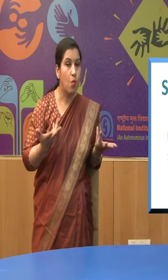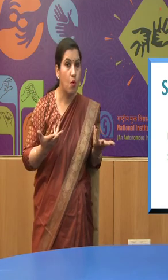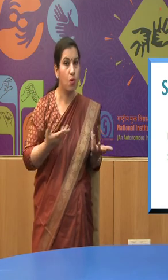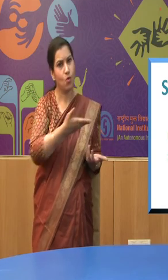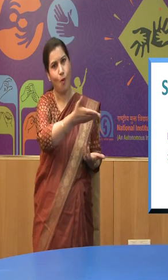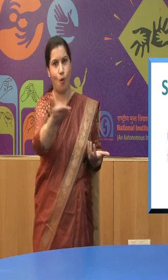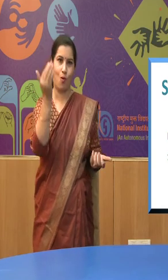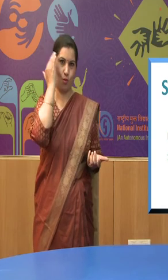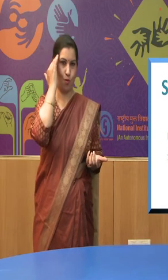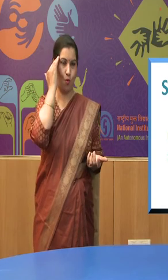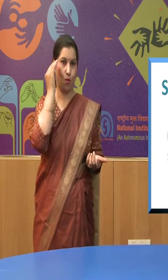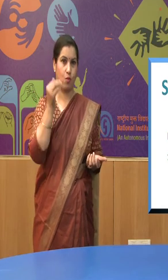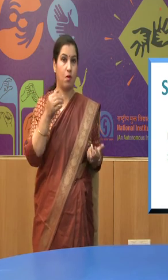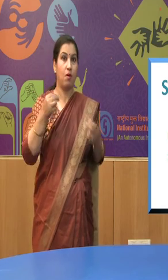we all know are